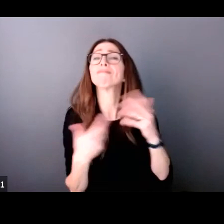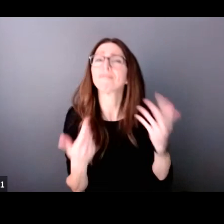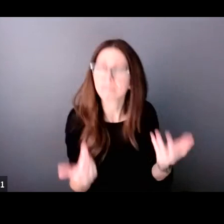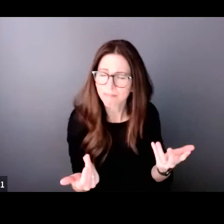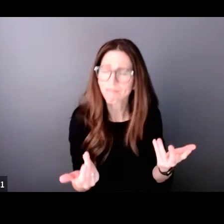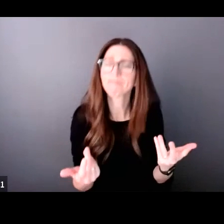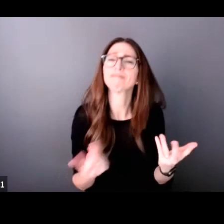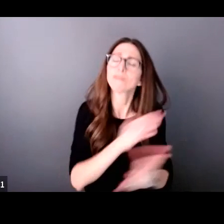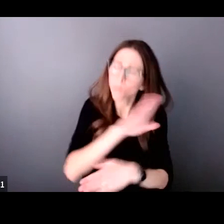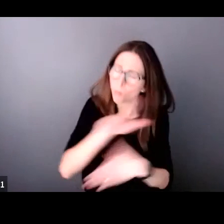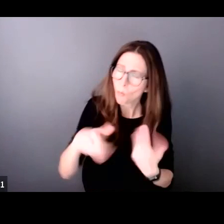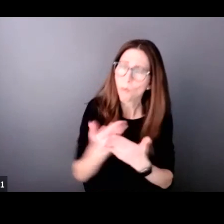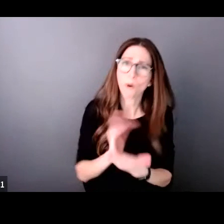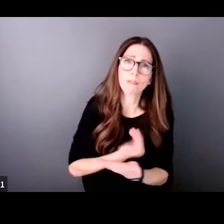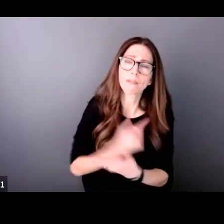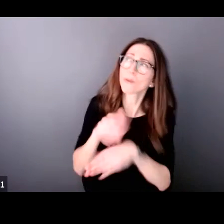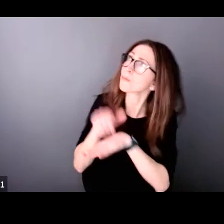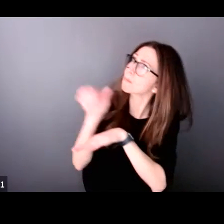this continue in our minds.